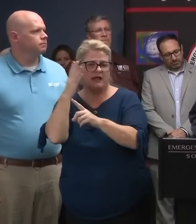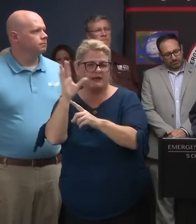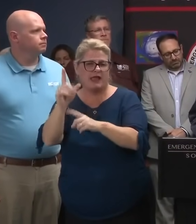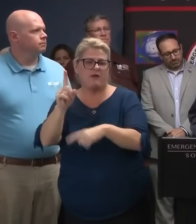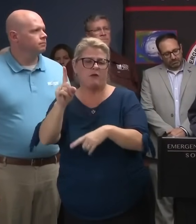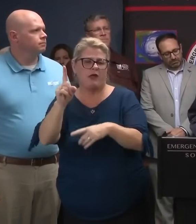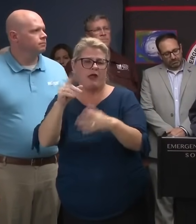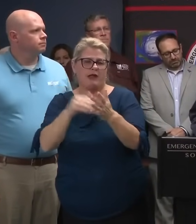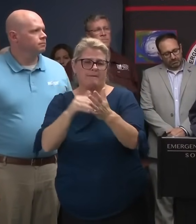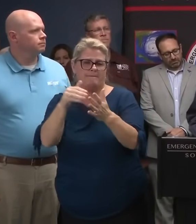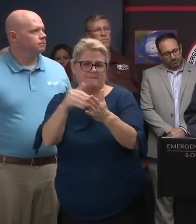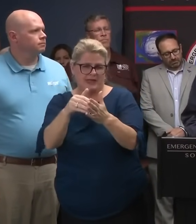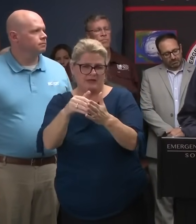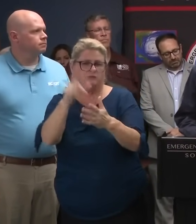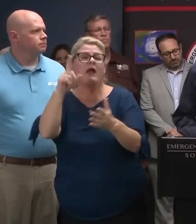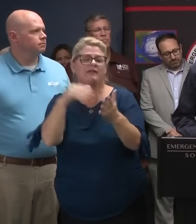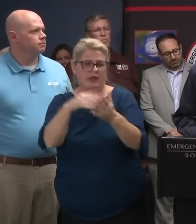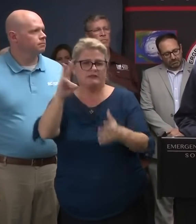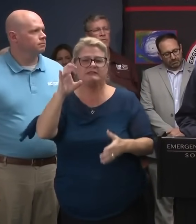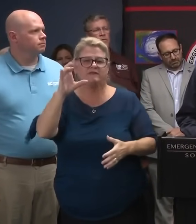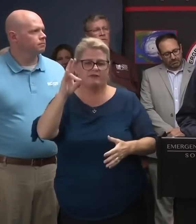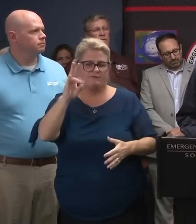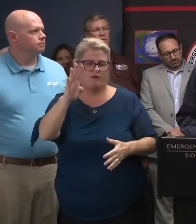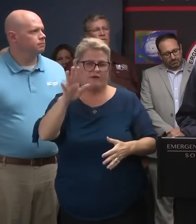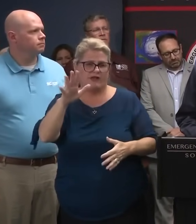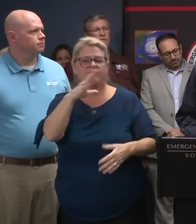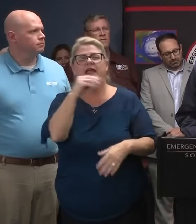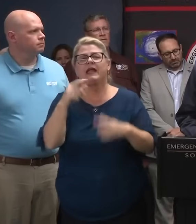904,209. And Monday, we had